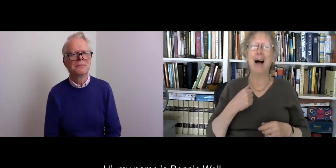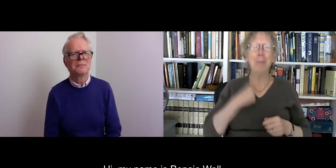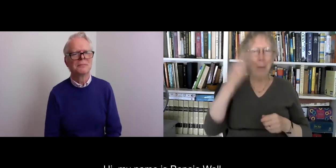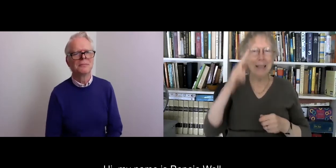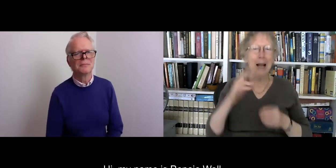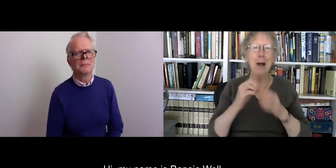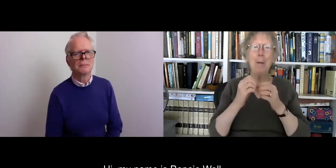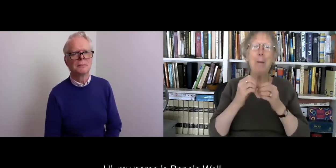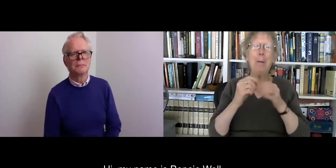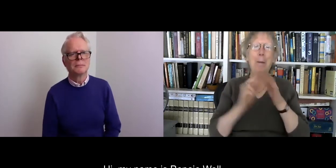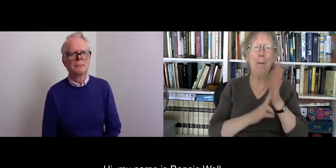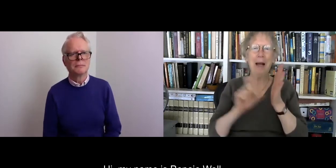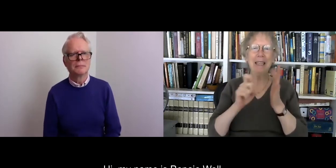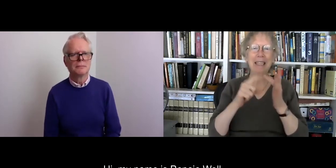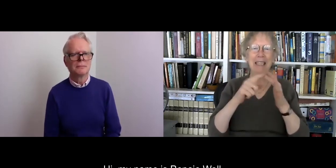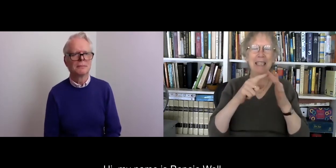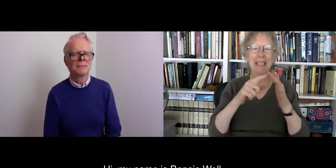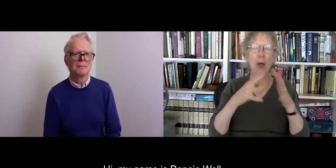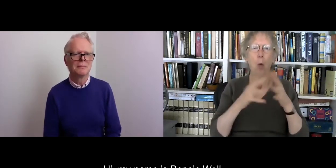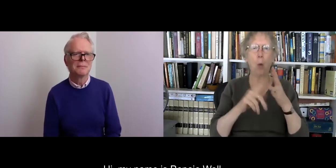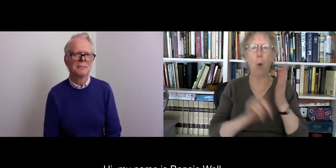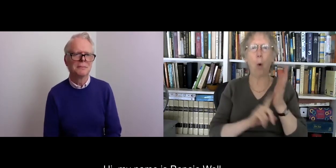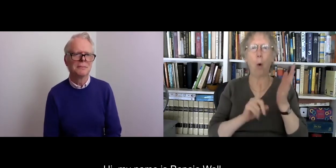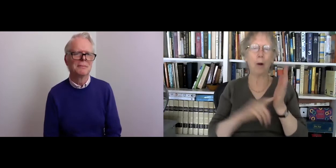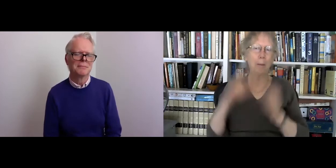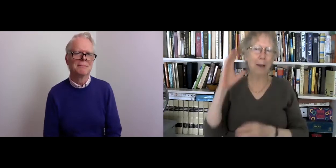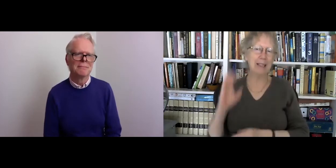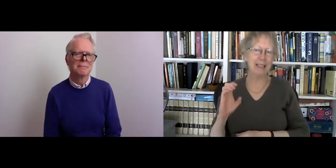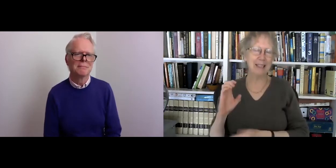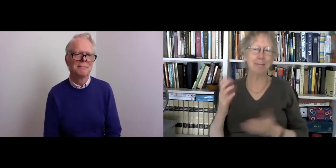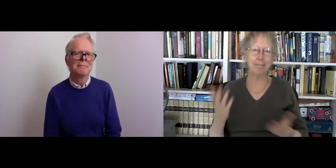Hi, my name is Bencie Woll.